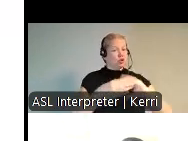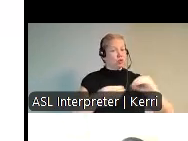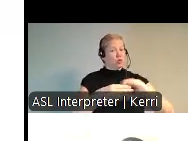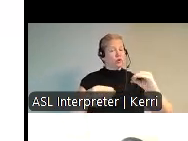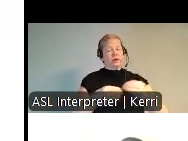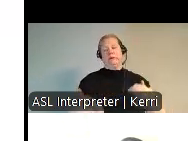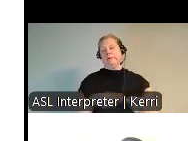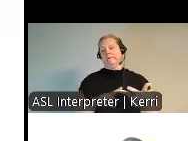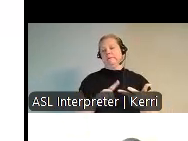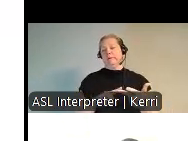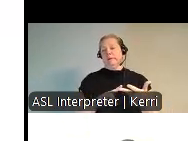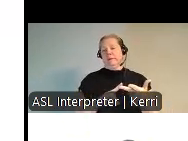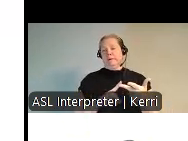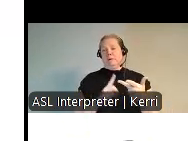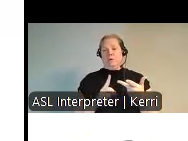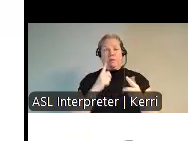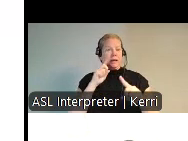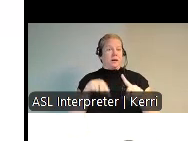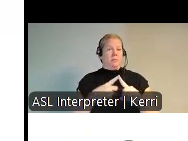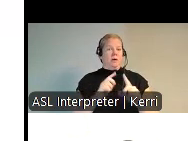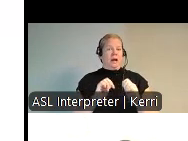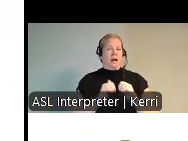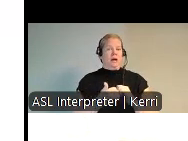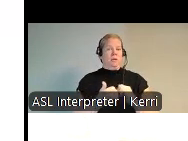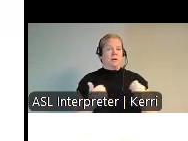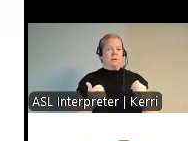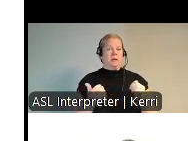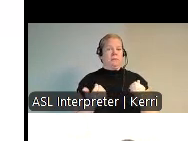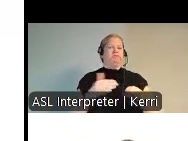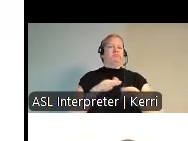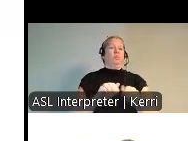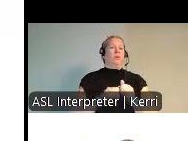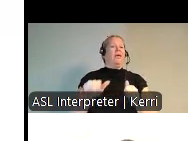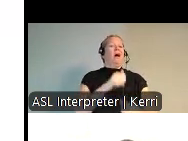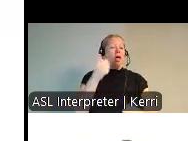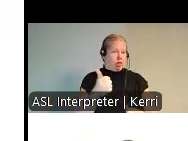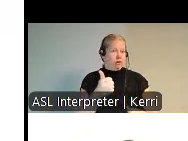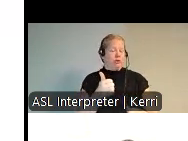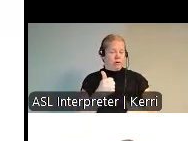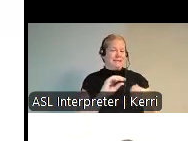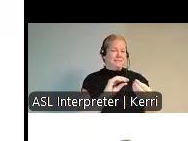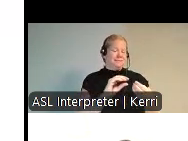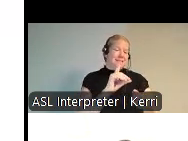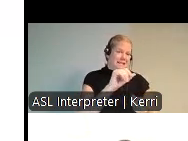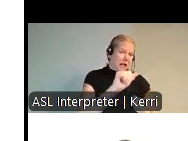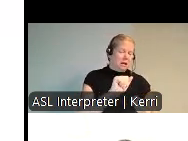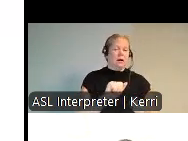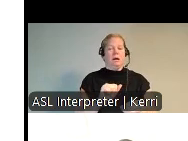stories, thinking about for having it combined with other data and qualitative data to